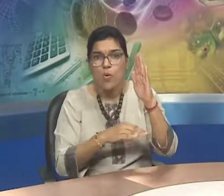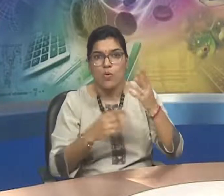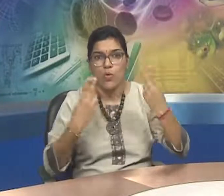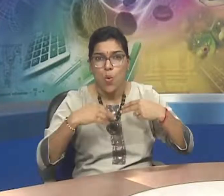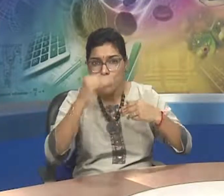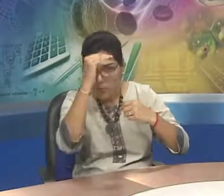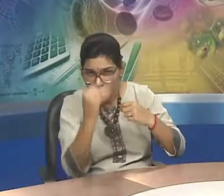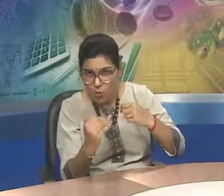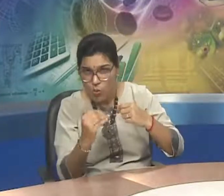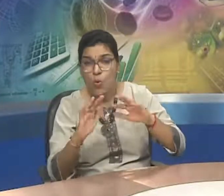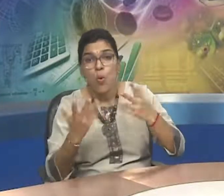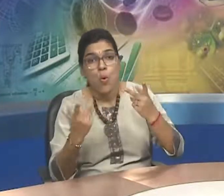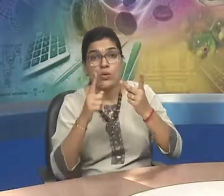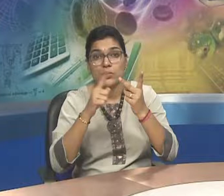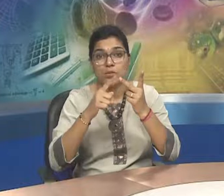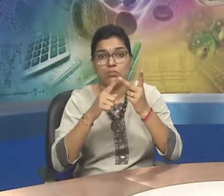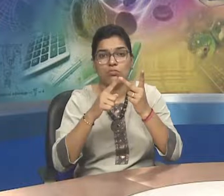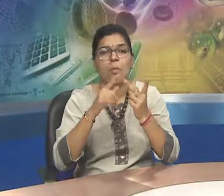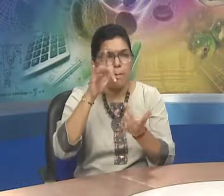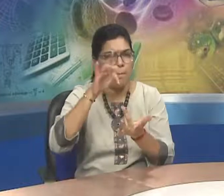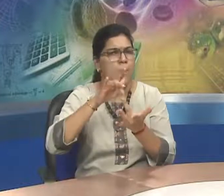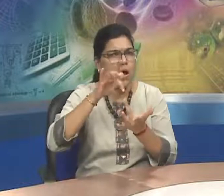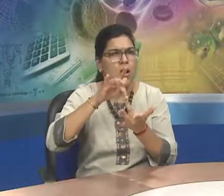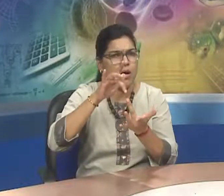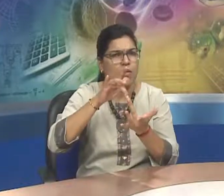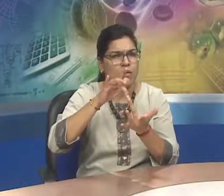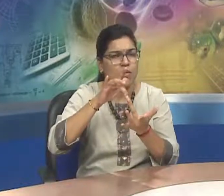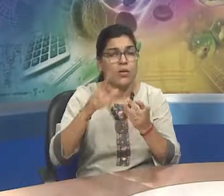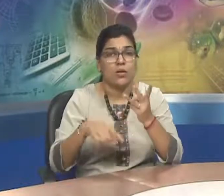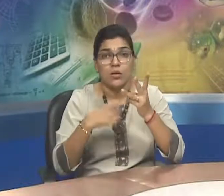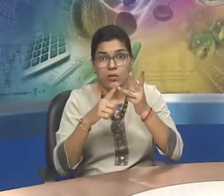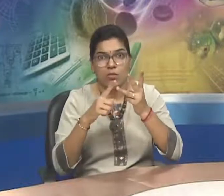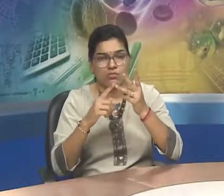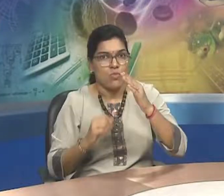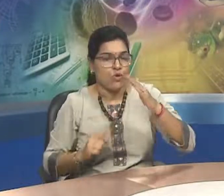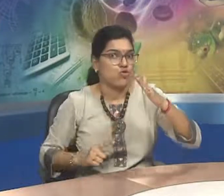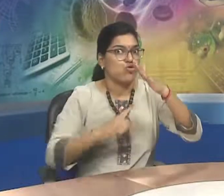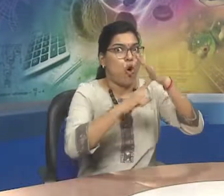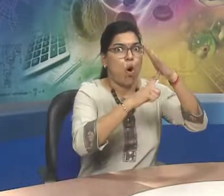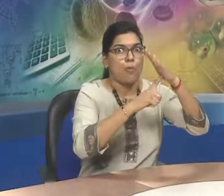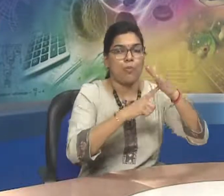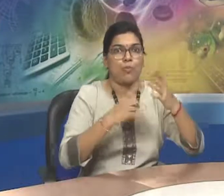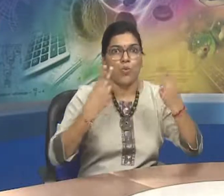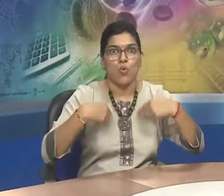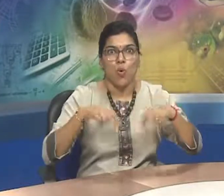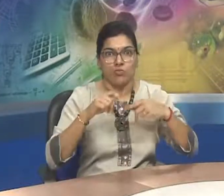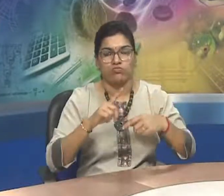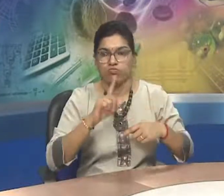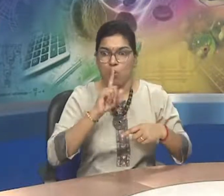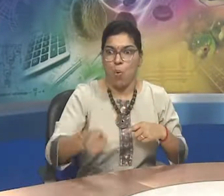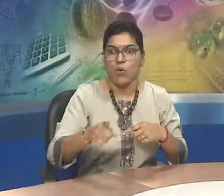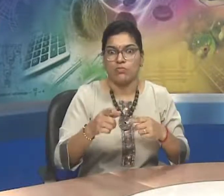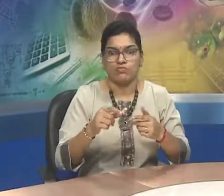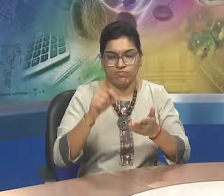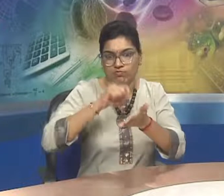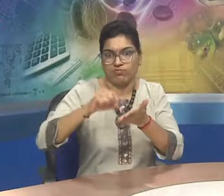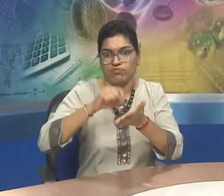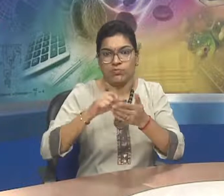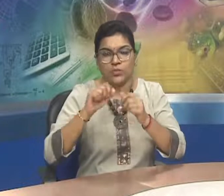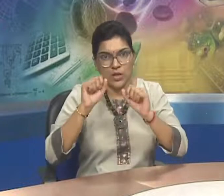dash courts. The first option is lower court, the second option is subordinate, and the third